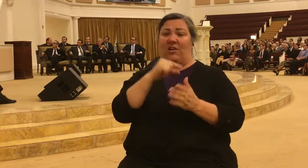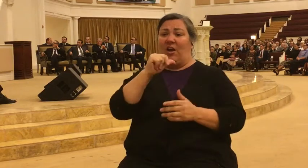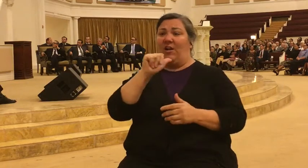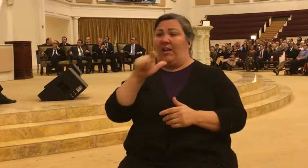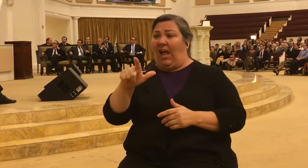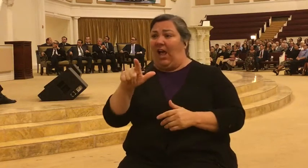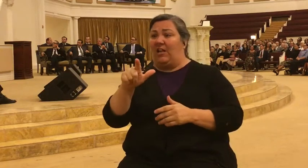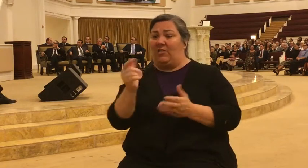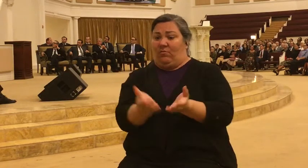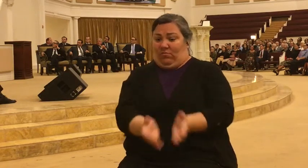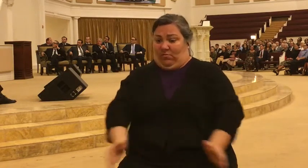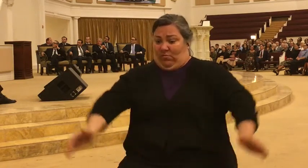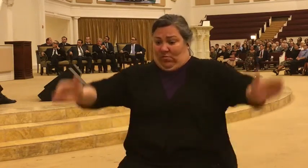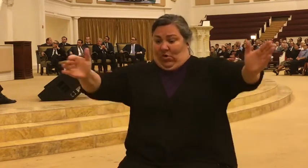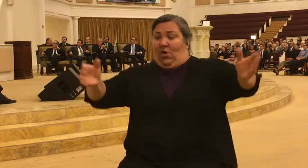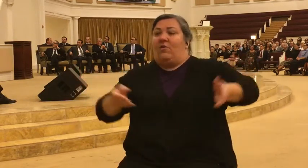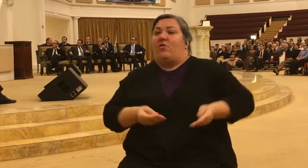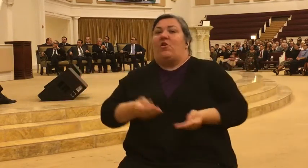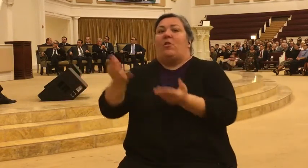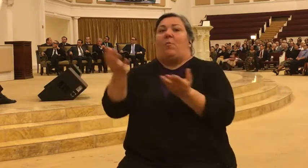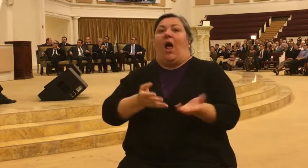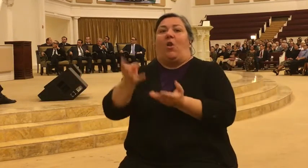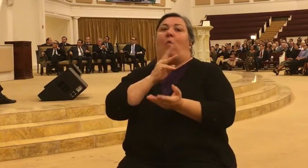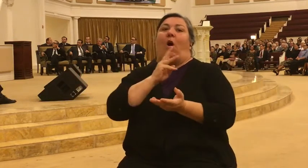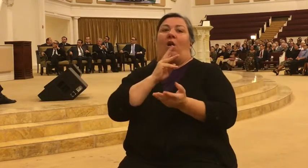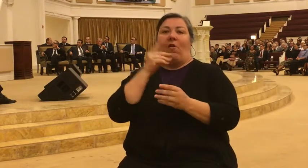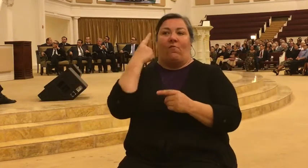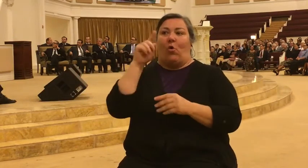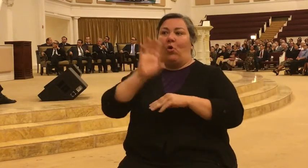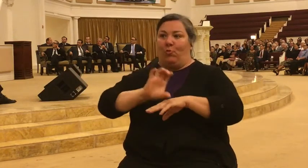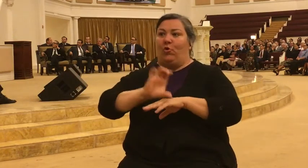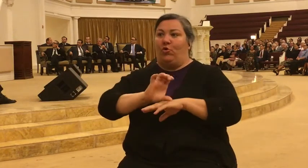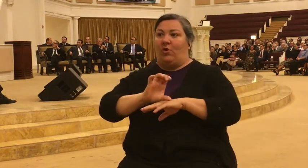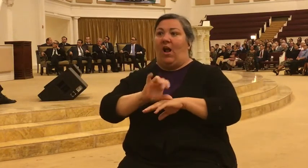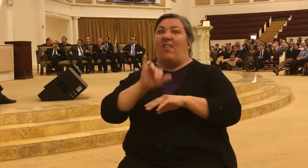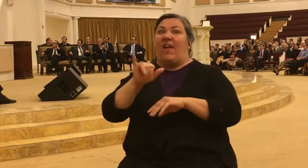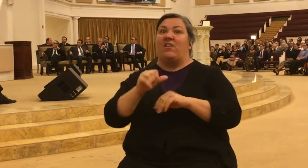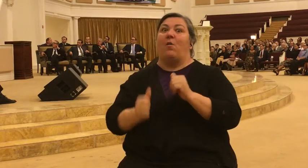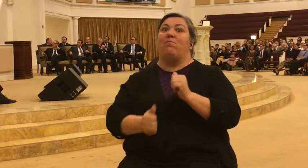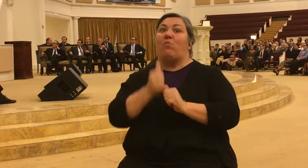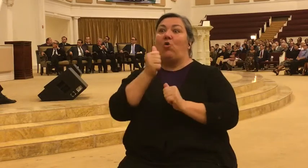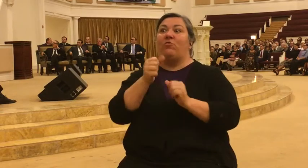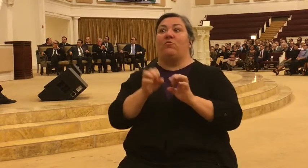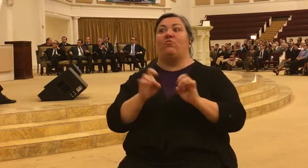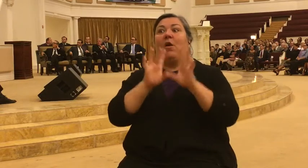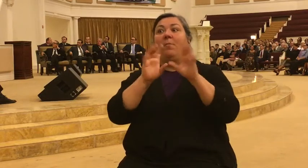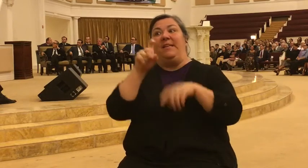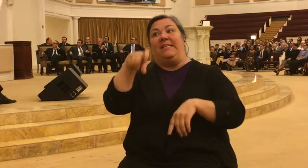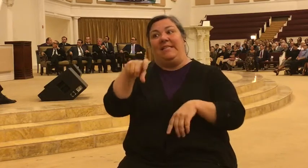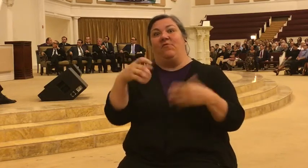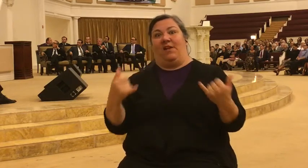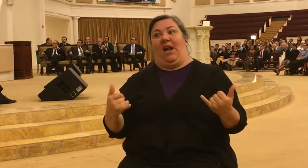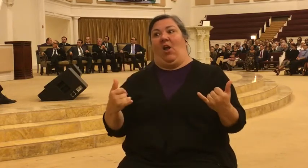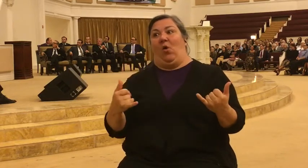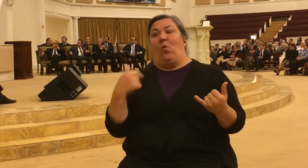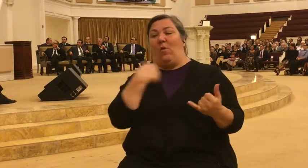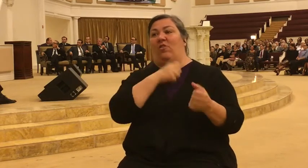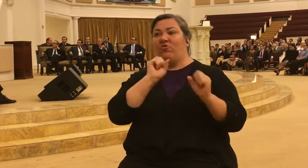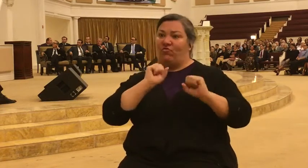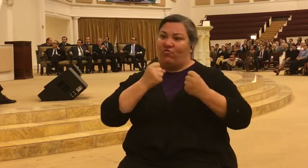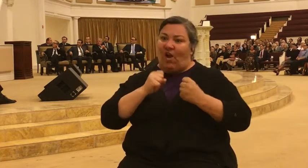supply water for the rest of the building. This is the greatest need right now. We're trying to complete this